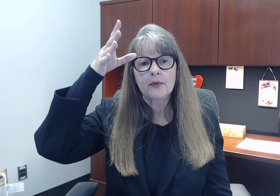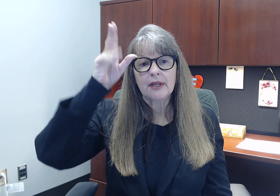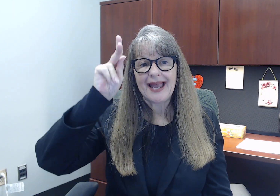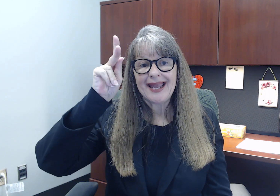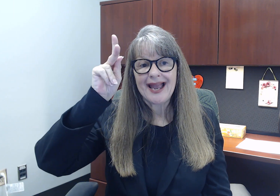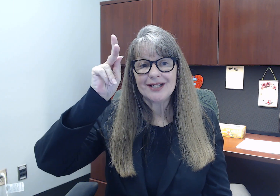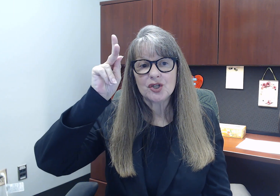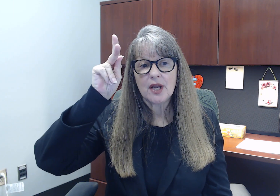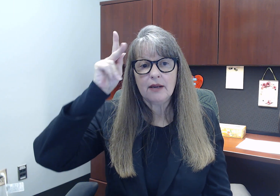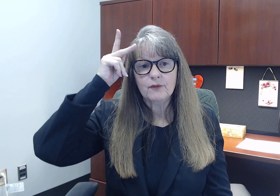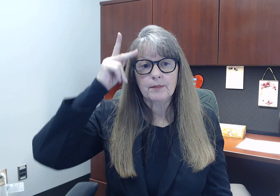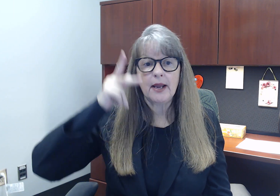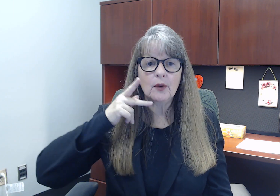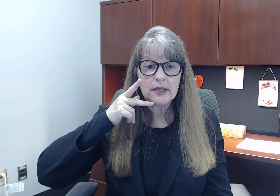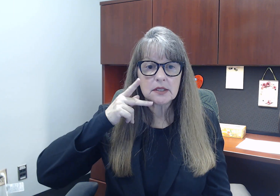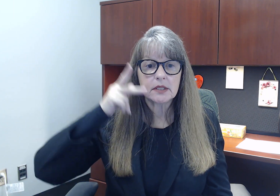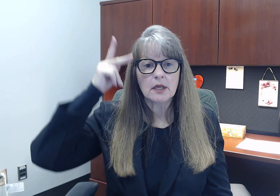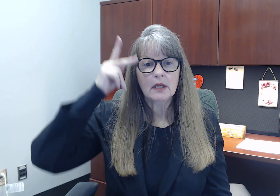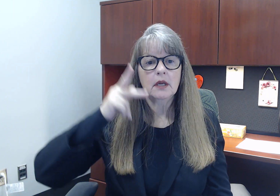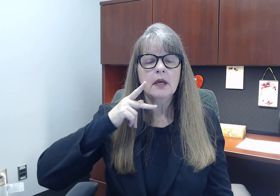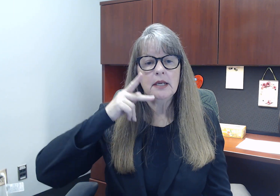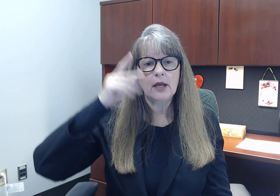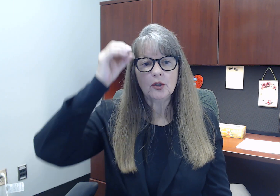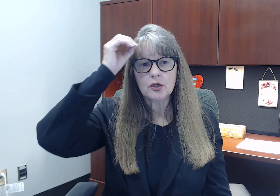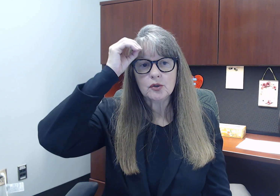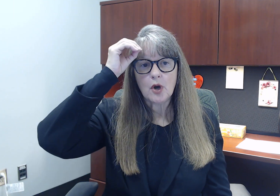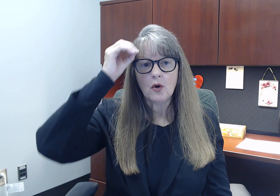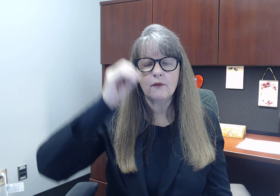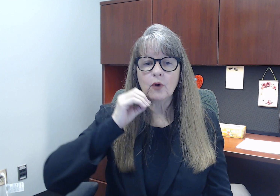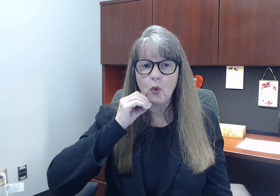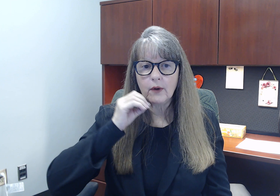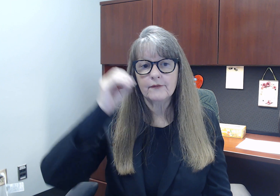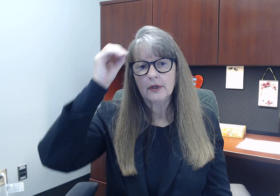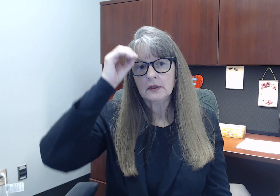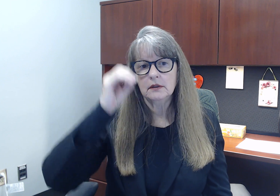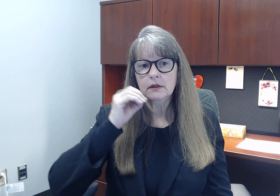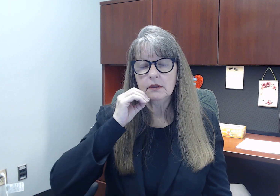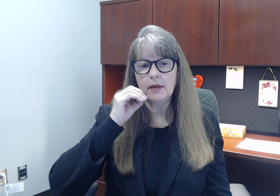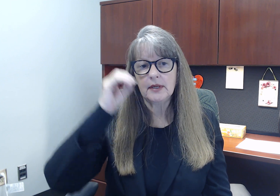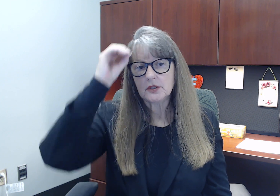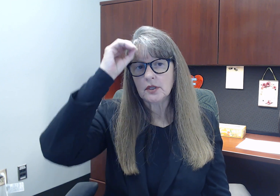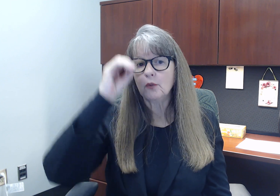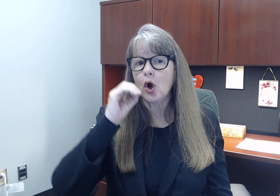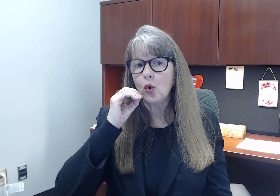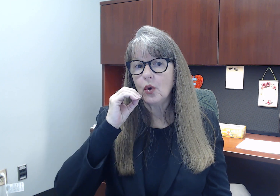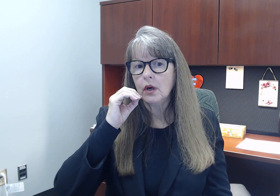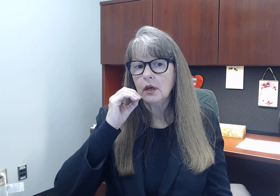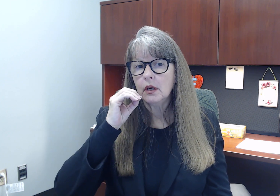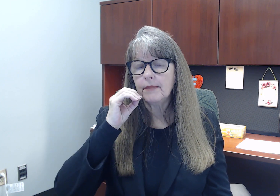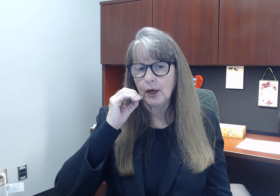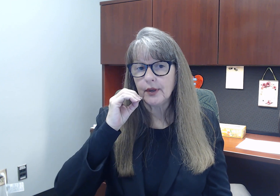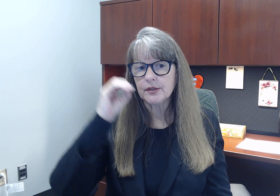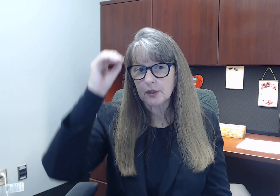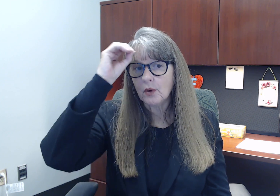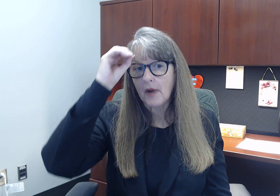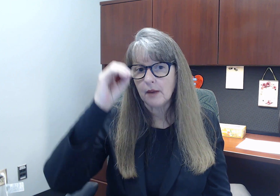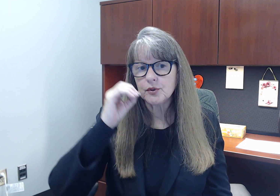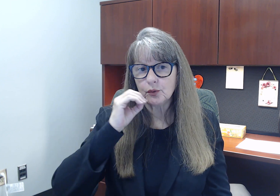K handshape for parents? Now you can do O for orphan. That means 0 parents, 0 mom, 0